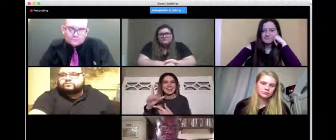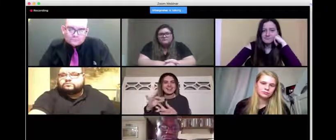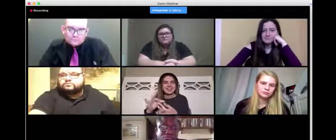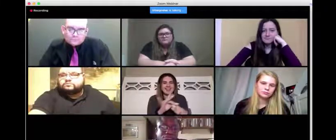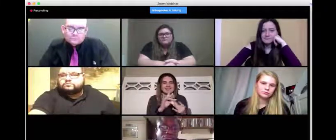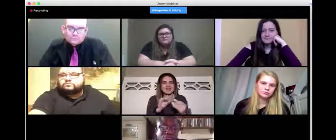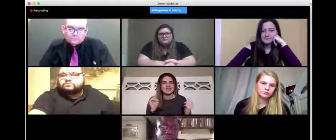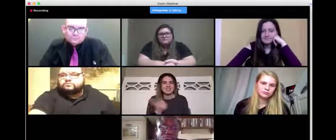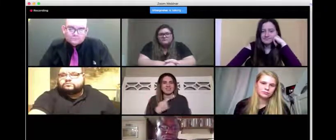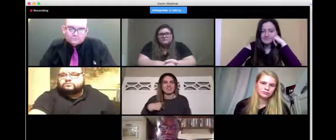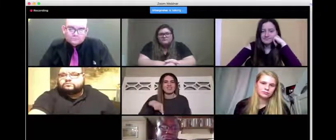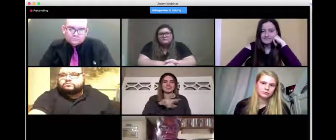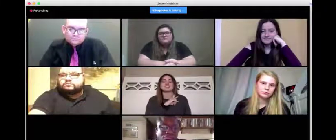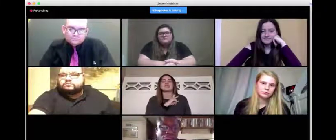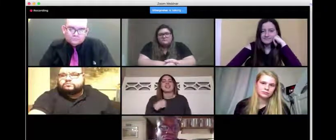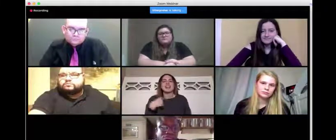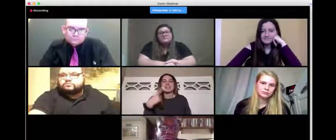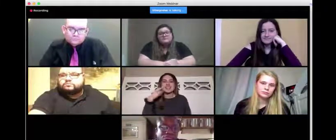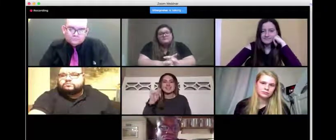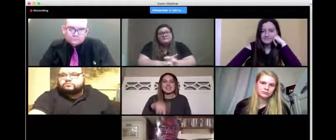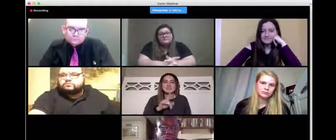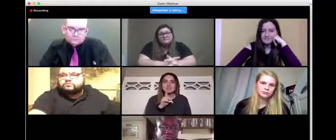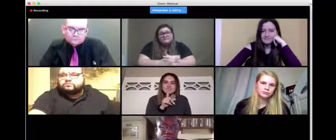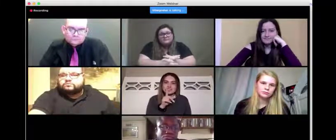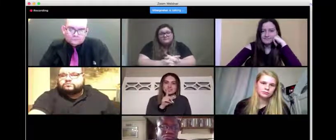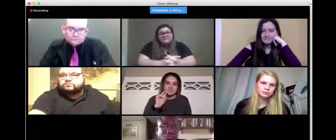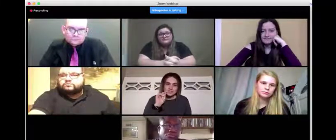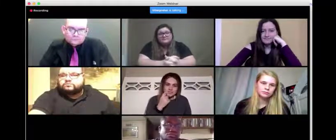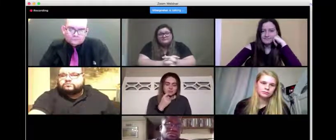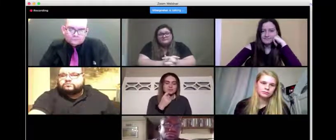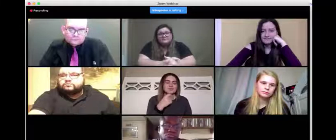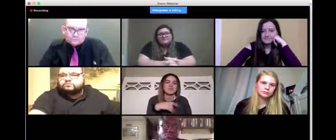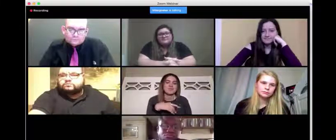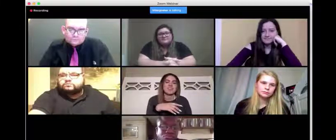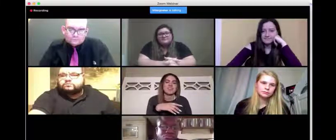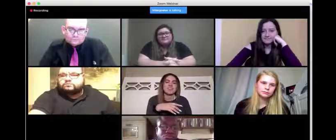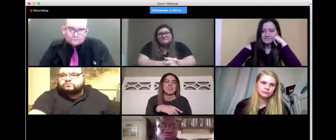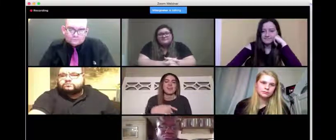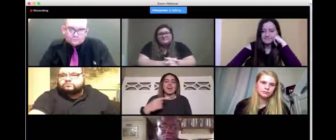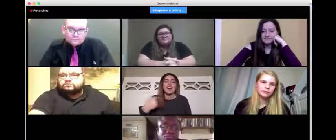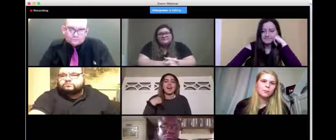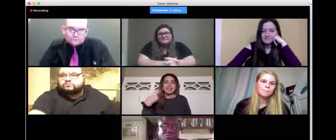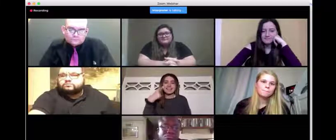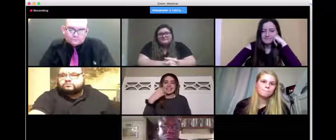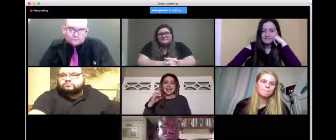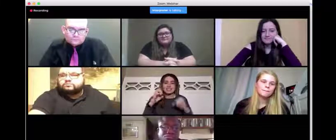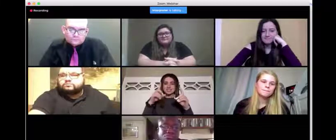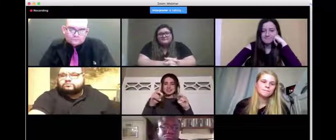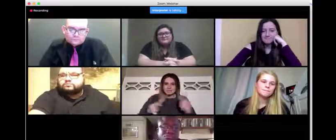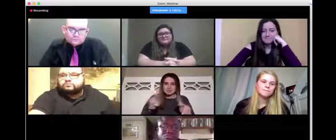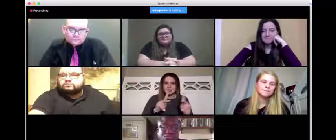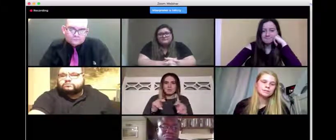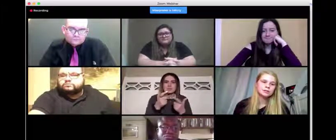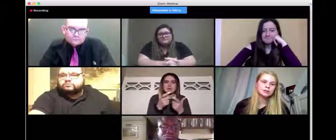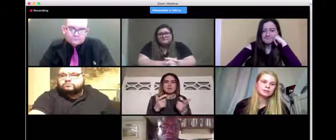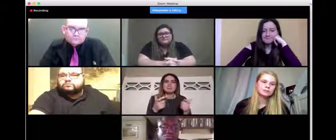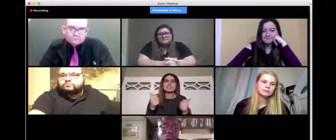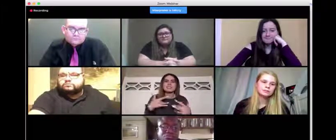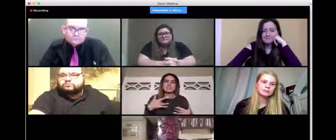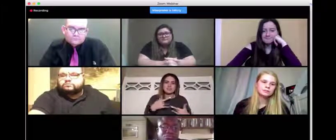super cool. And also about educating people, that is a huge concern that I have. And I want to continue